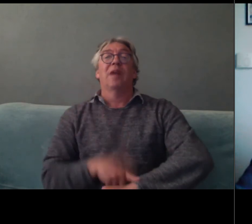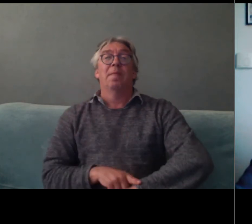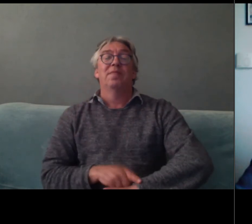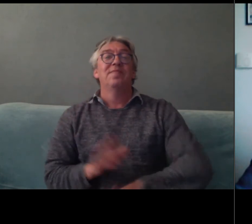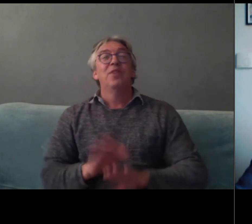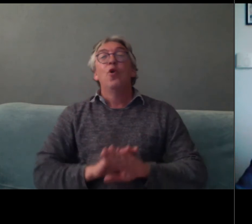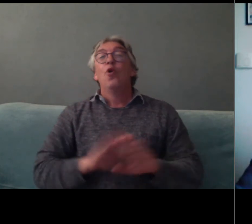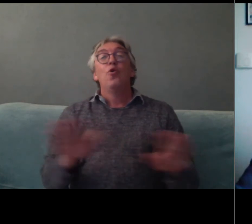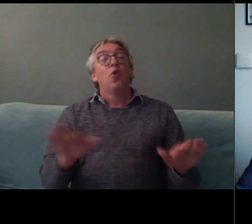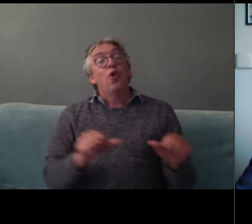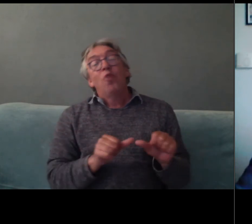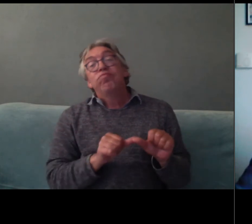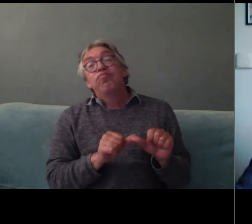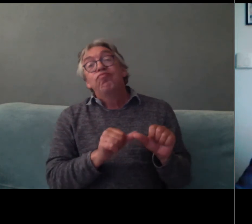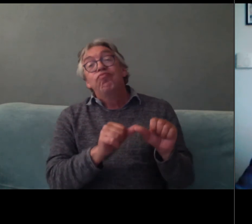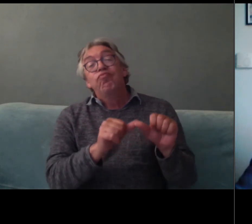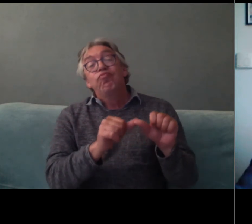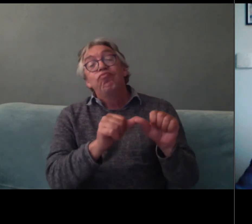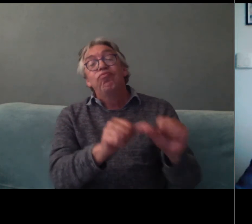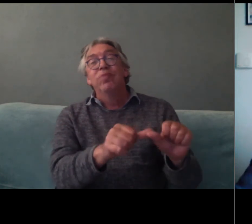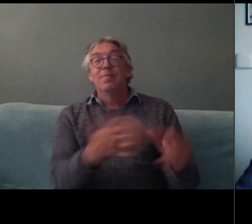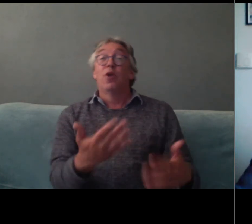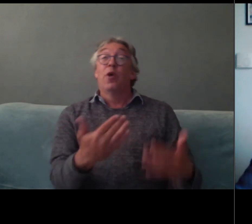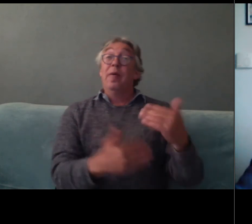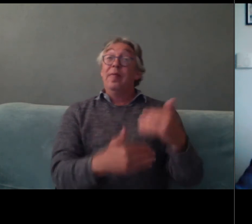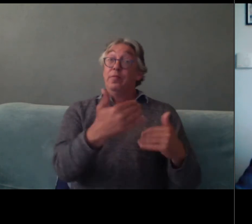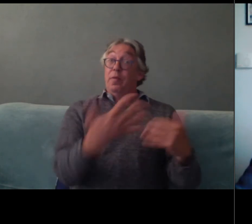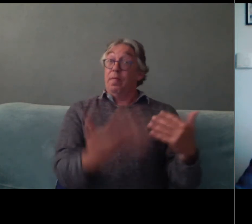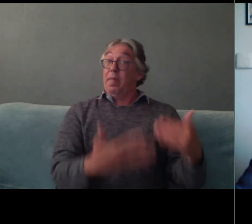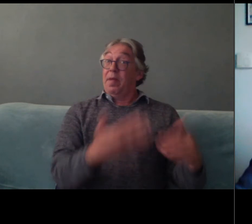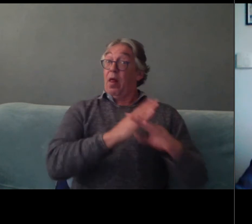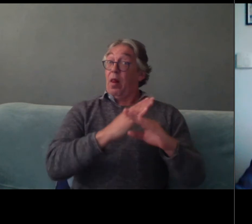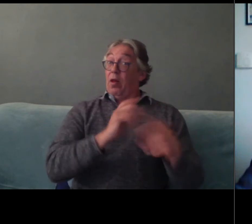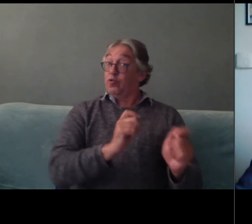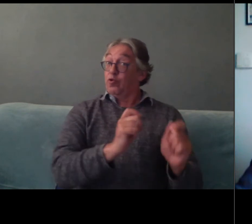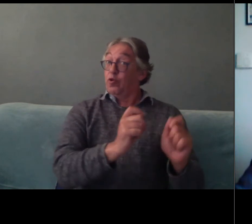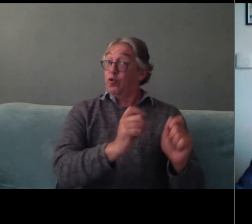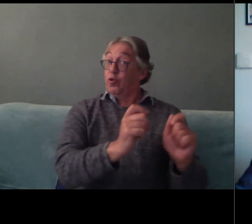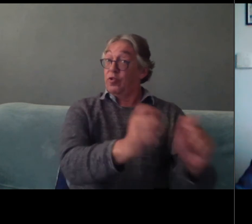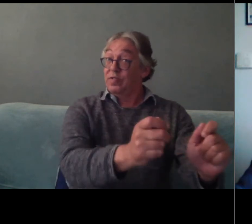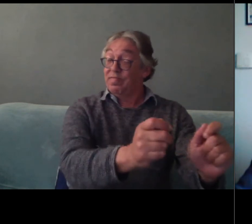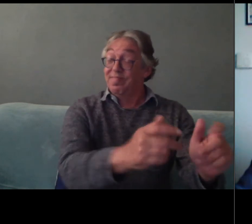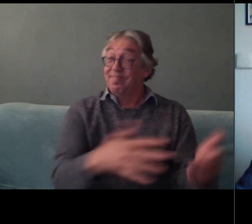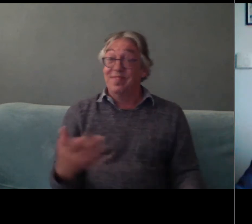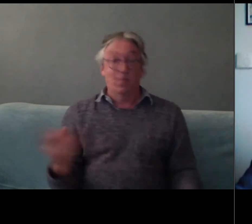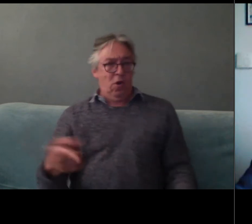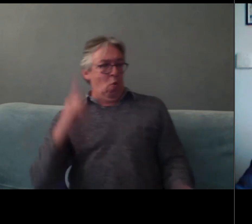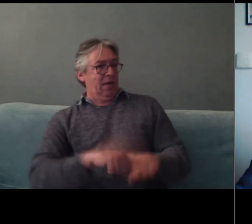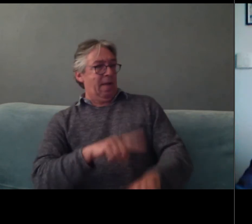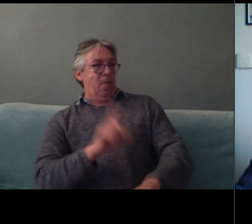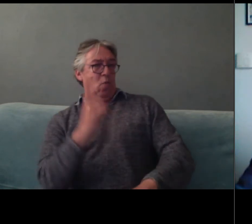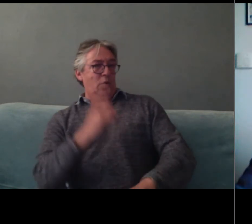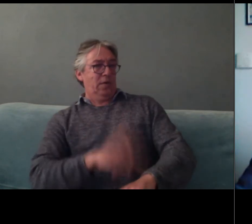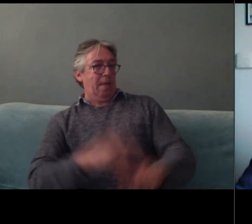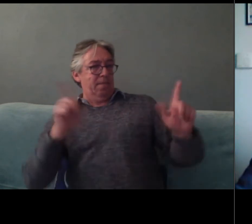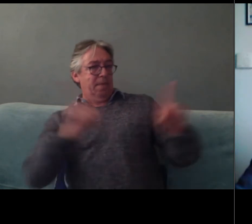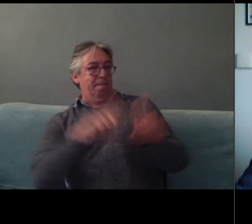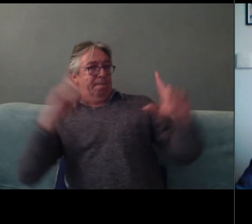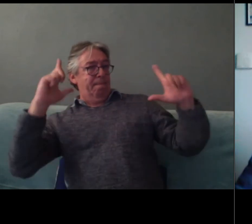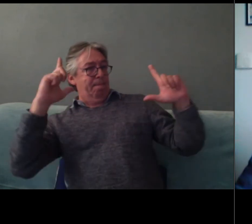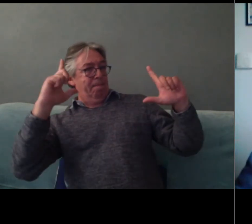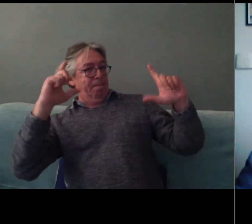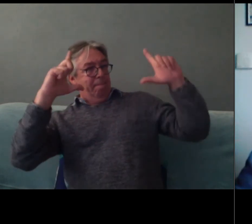disability. This means that the assessment sometimes may not fully capture the degree and nature of the disability. For